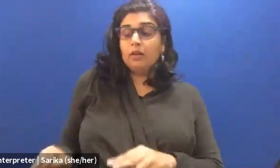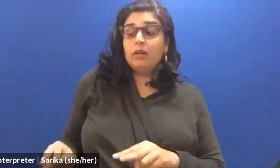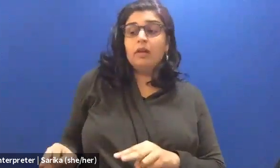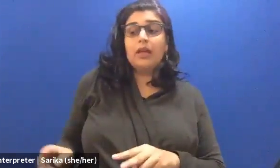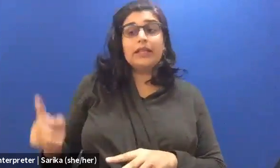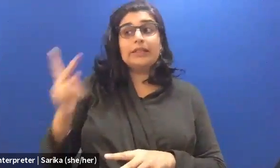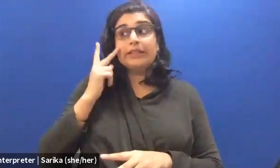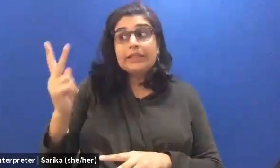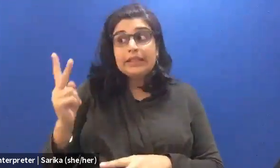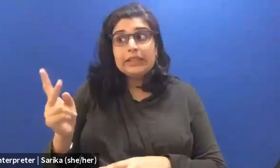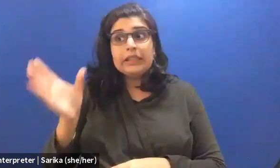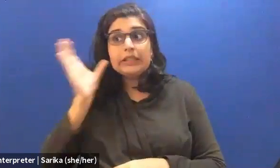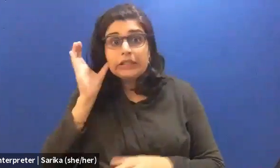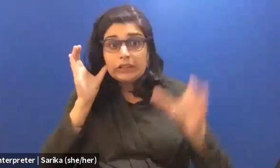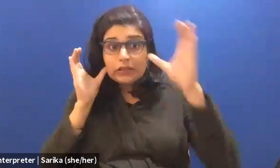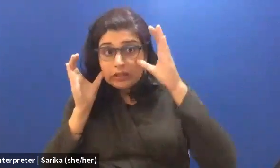hear happening,